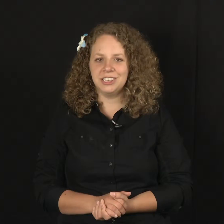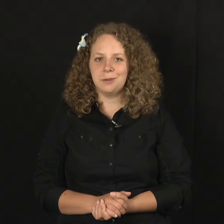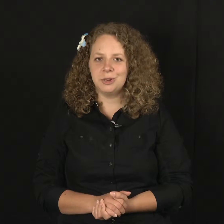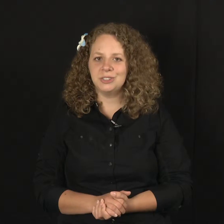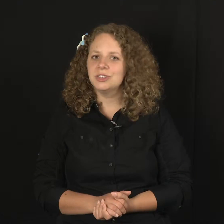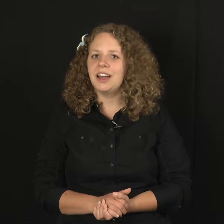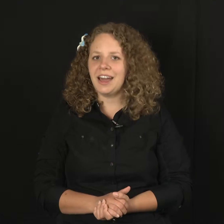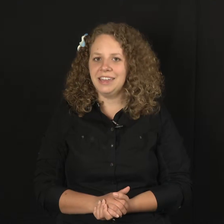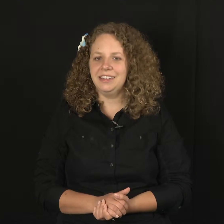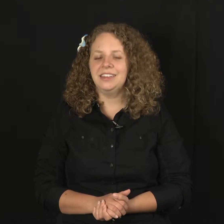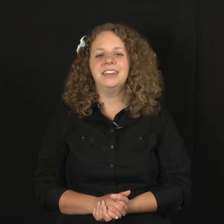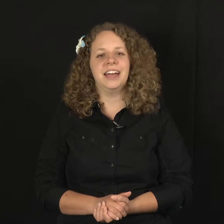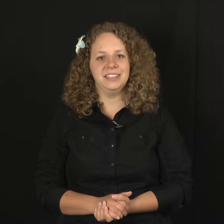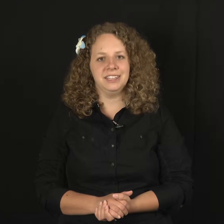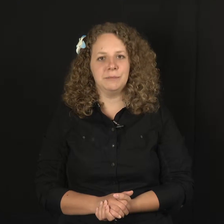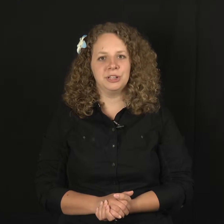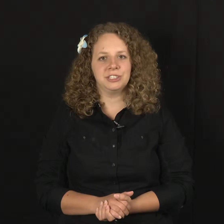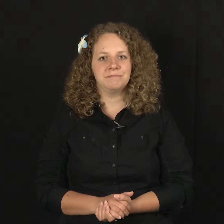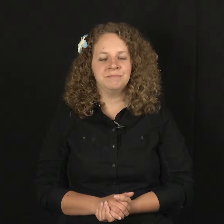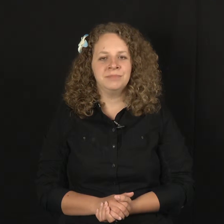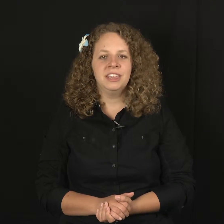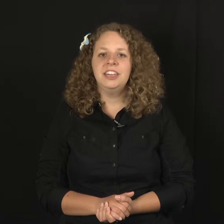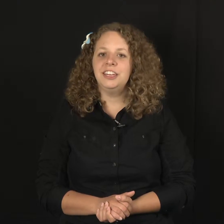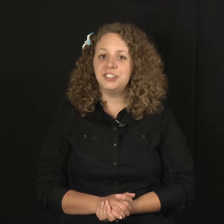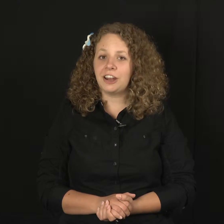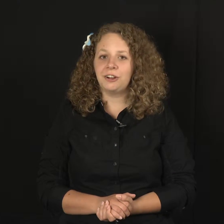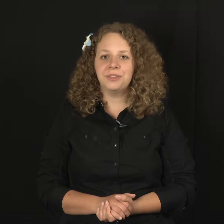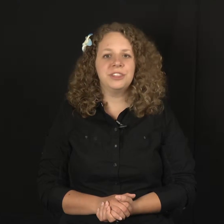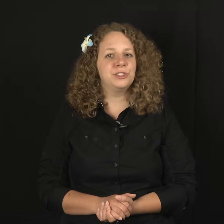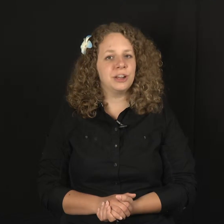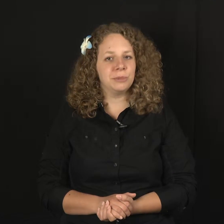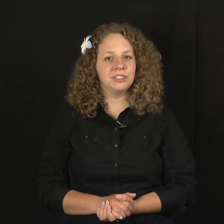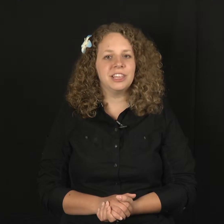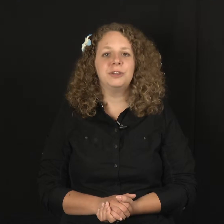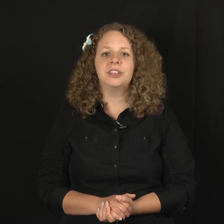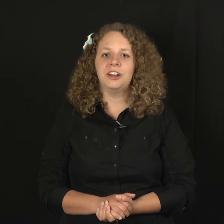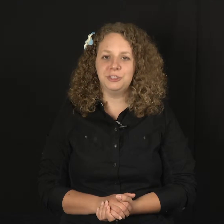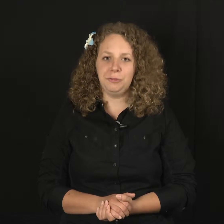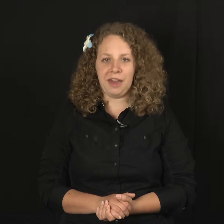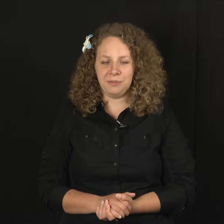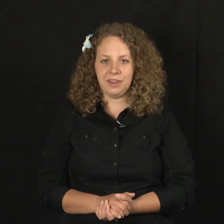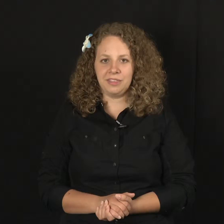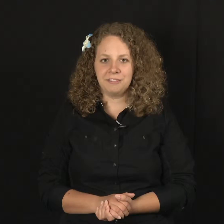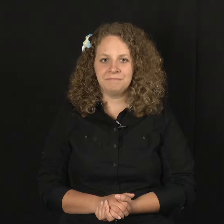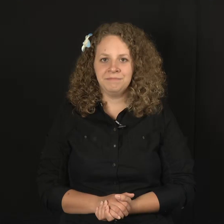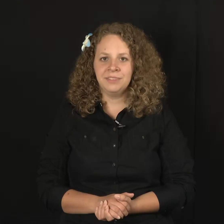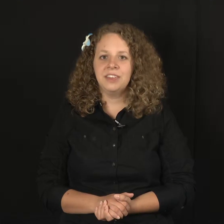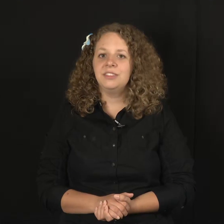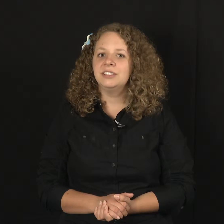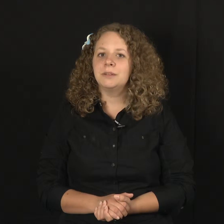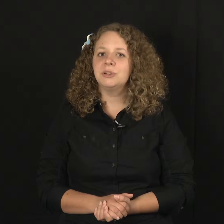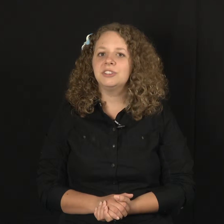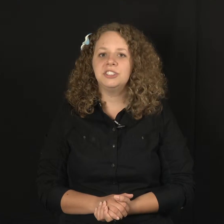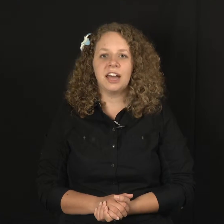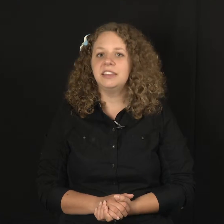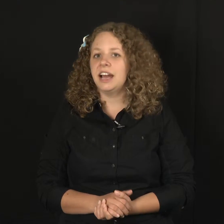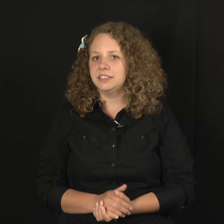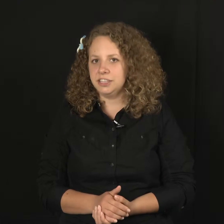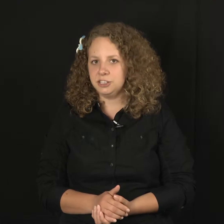numbers, height, and ID numbers. In general, these are numbers that you cannot do math with. These numbers are signed as they are